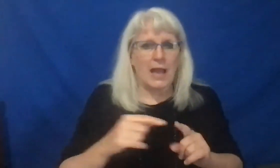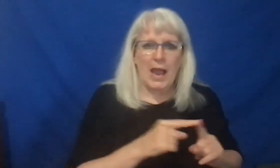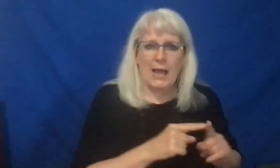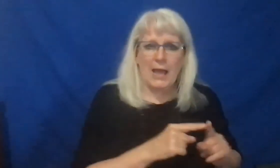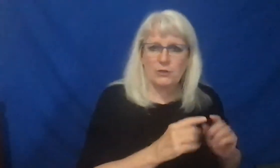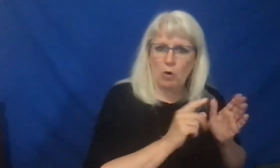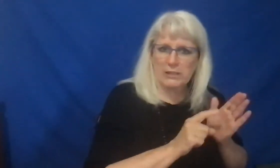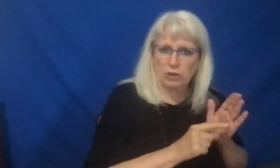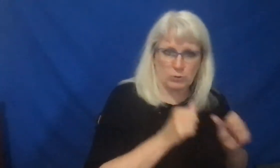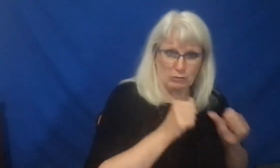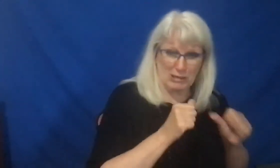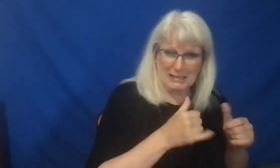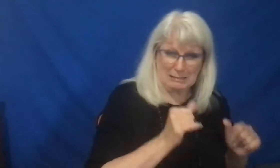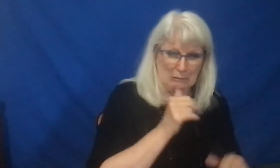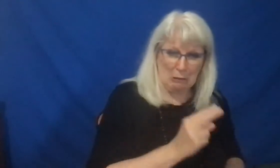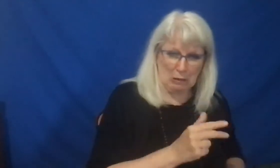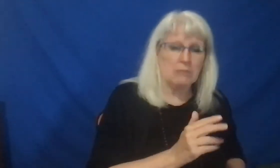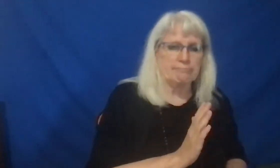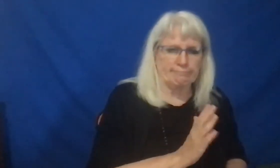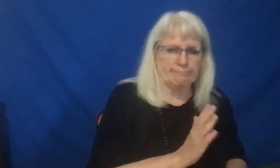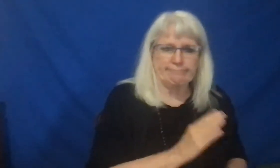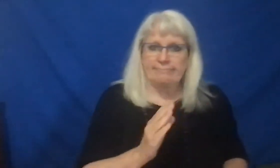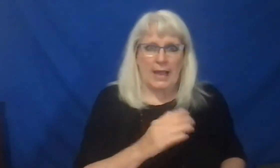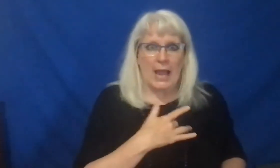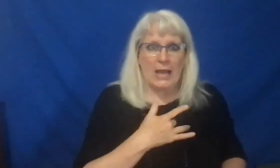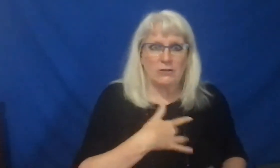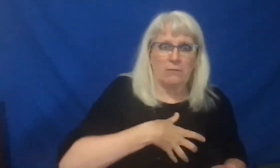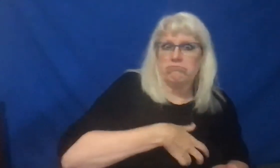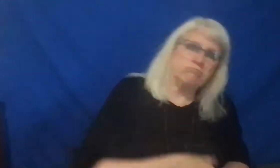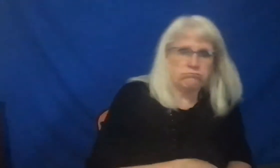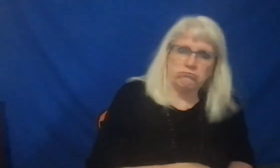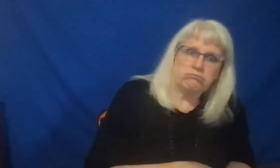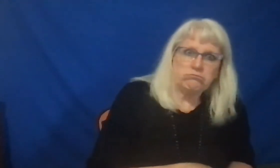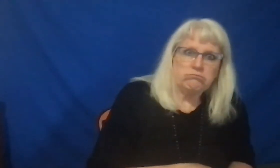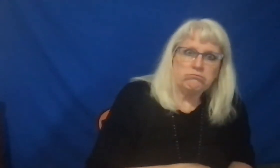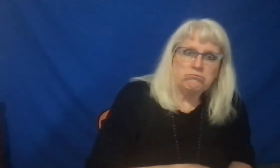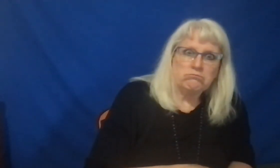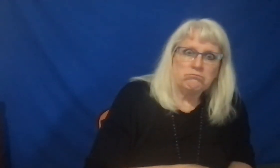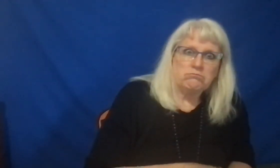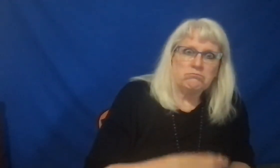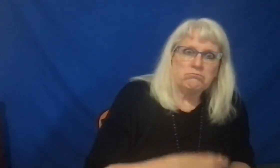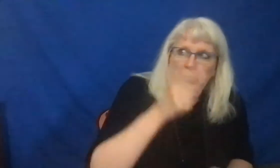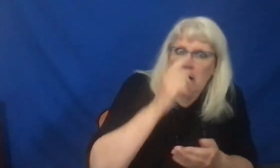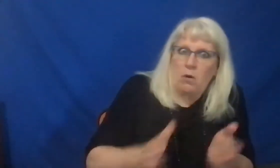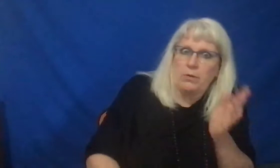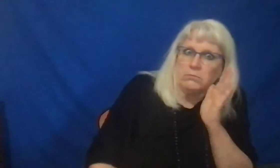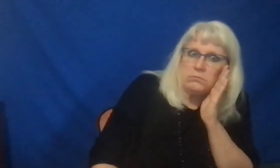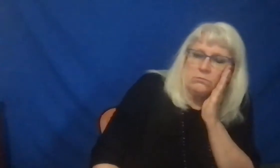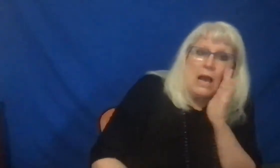really understand. I had to be beaten into a sufficient state of reasonableness by alcohol.